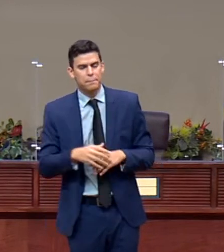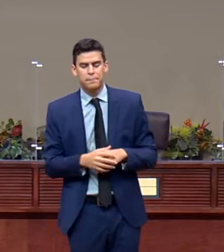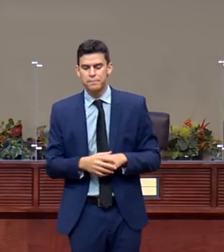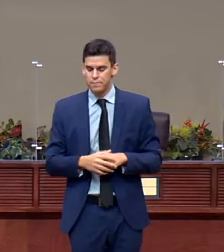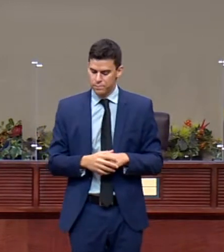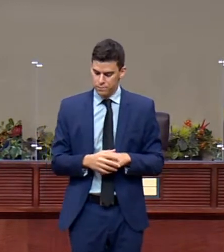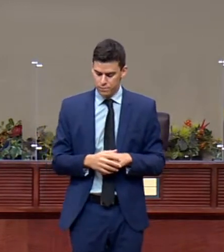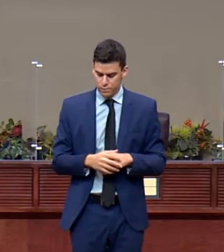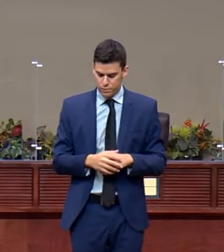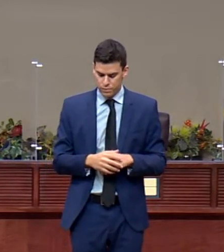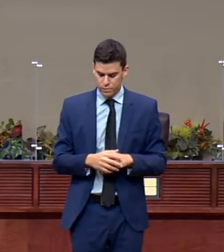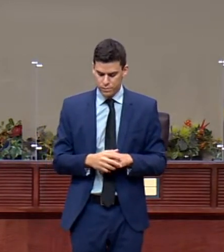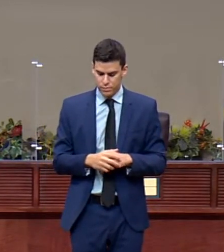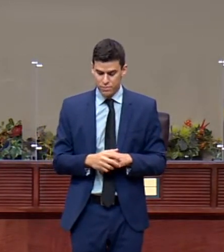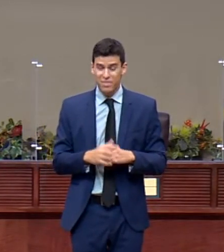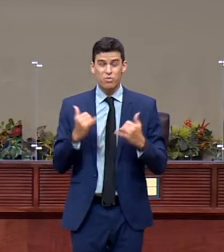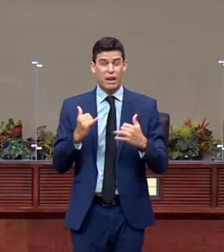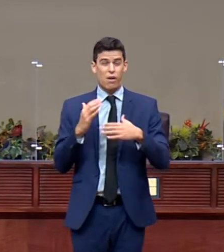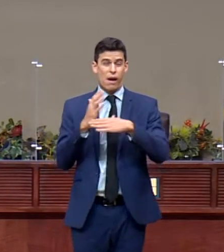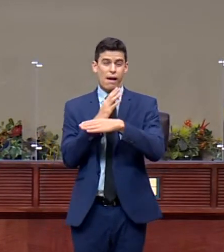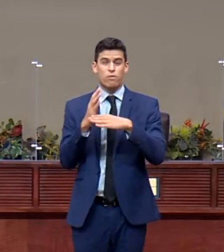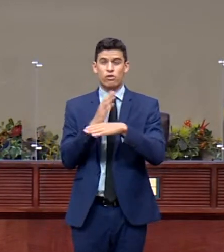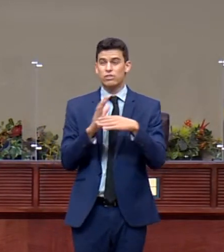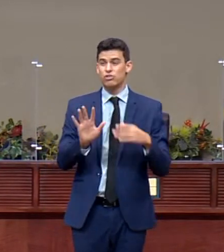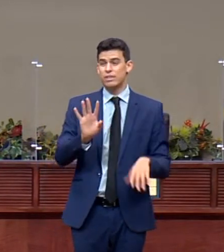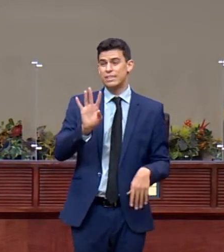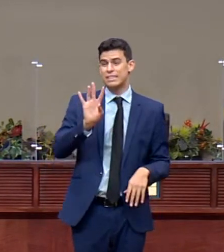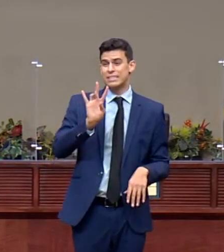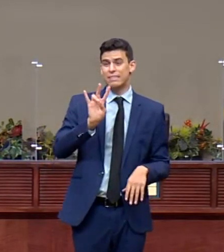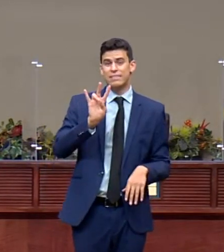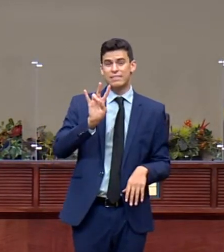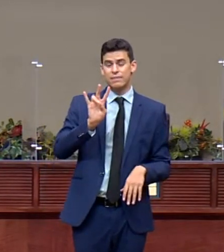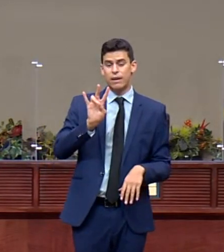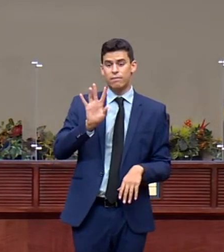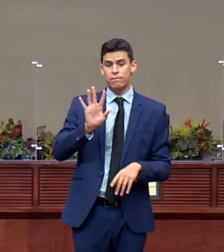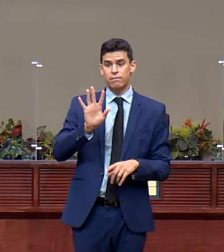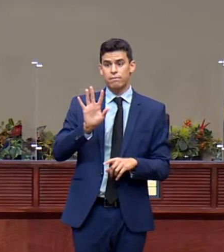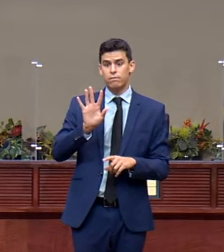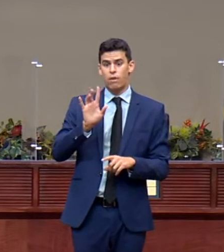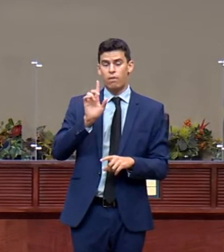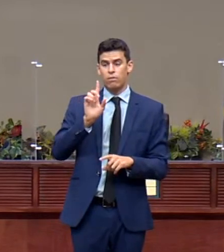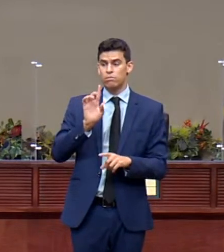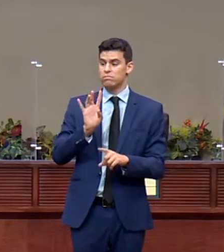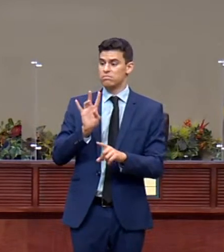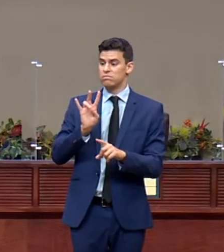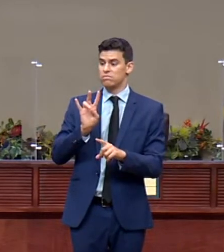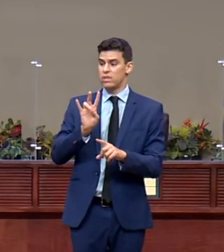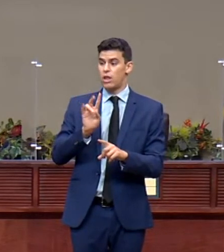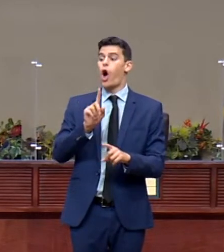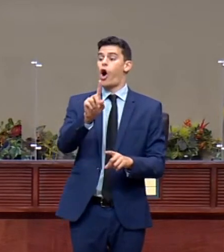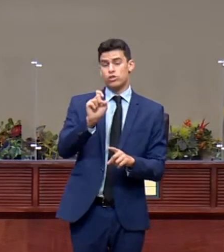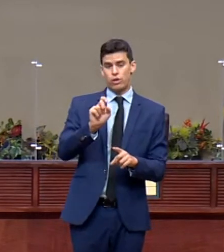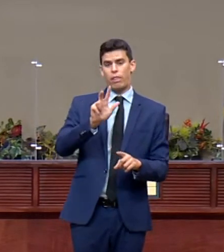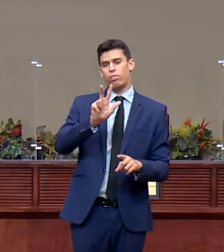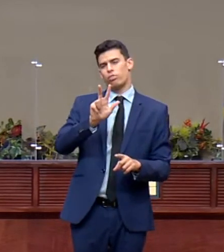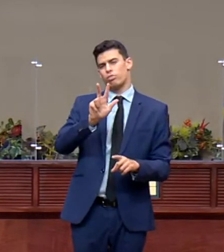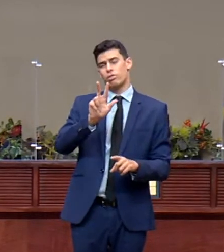quick, our average is 75.1 for the entire population. That is